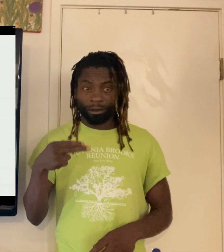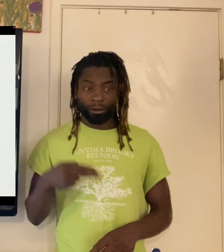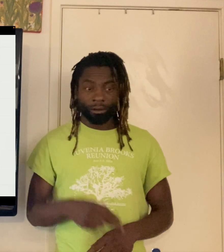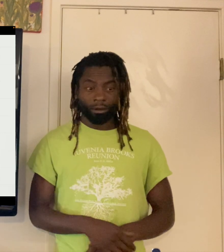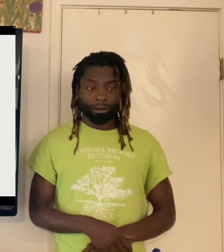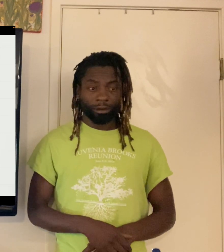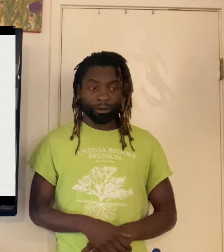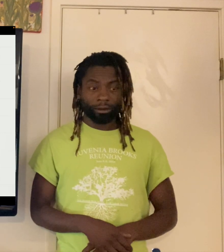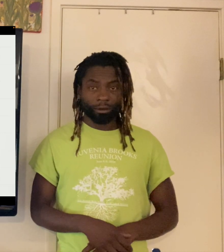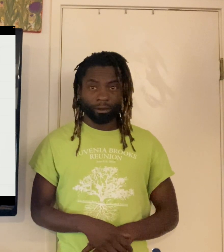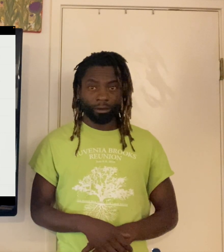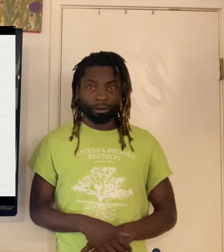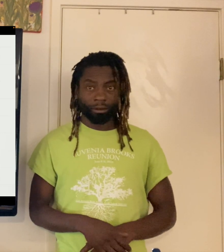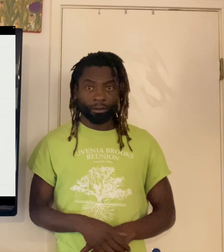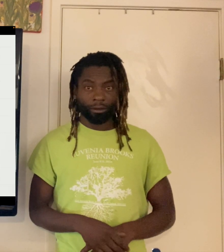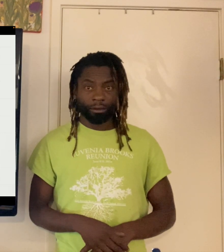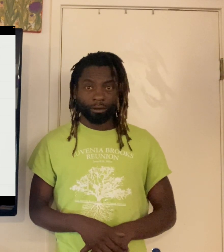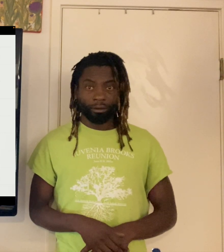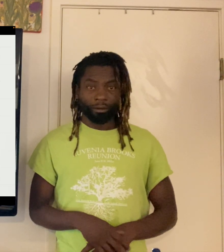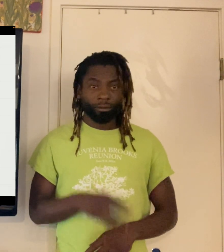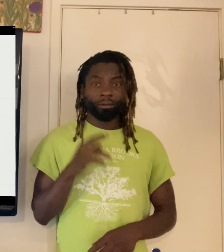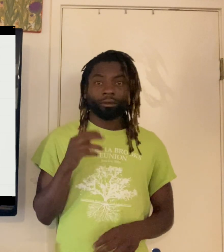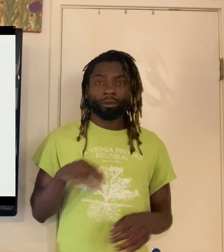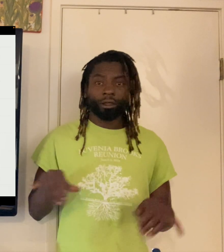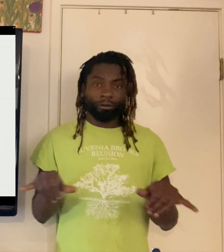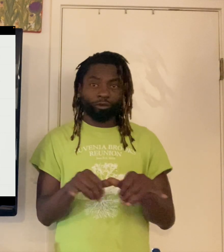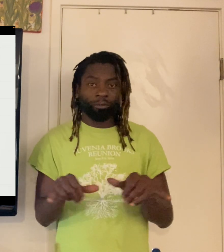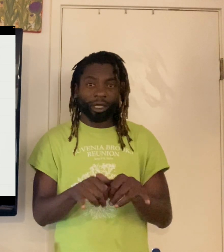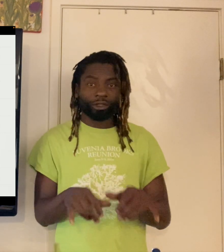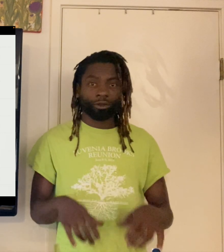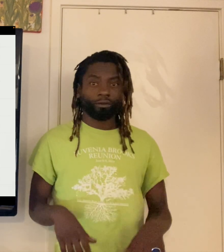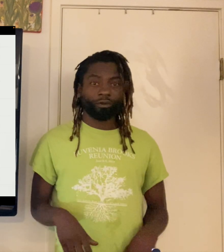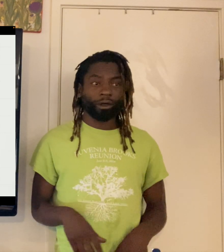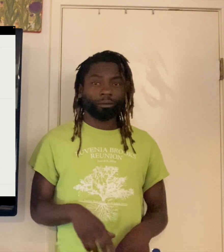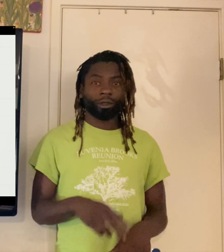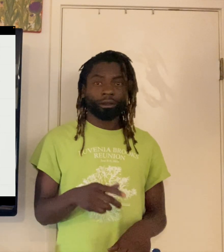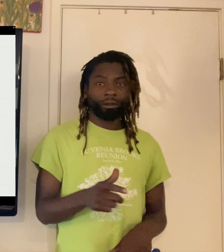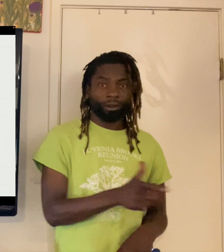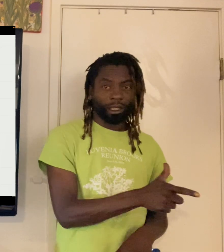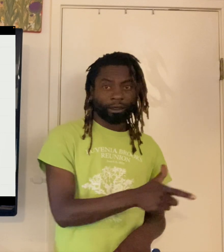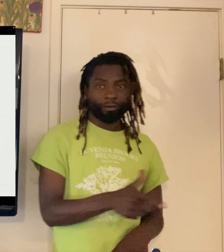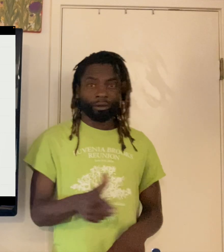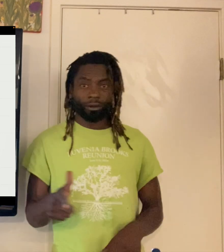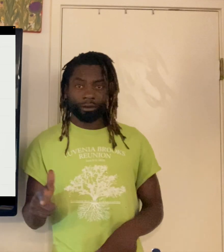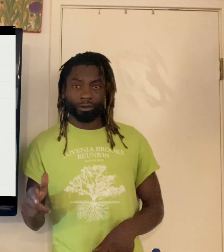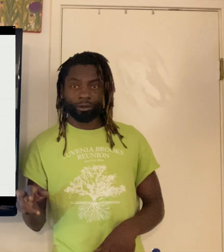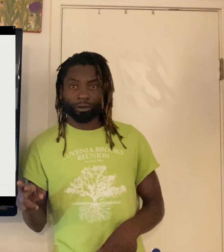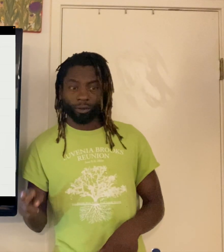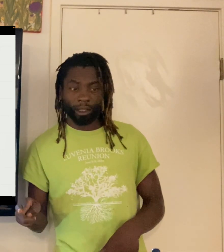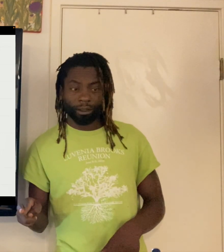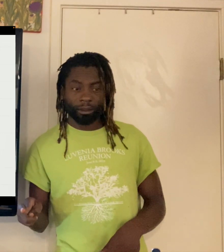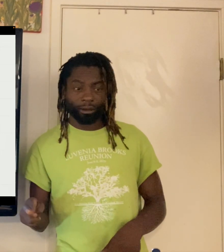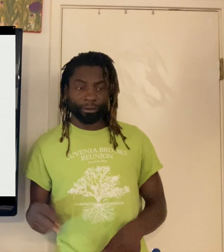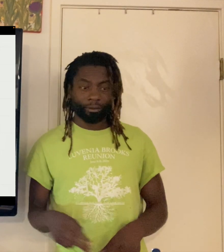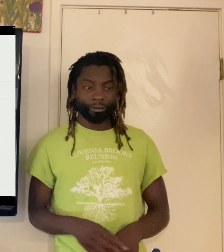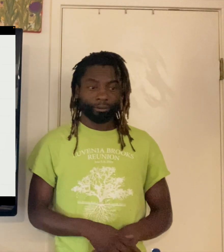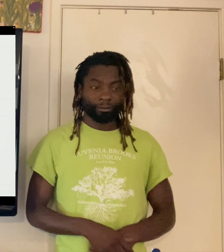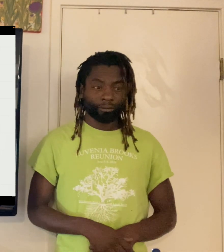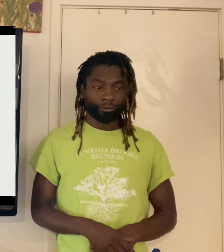will measure from side to side, from left to right. Ready? Let's go!